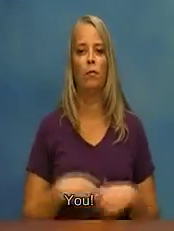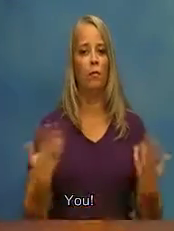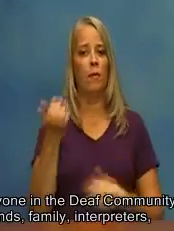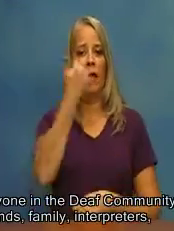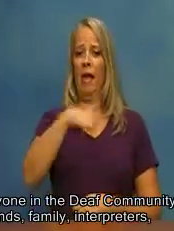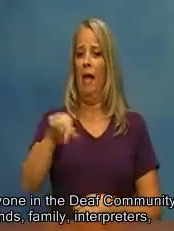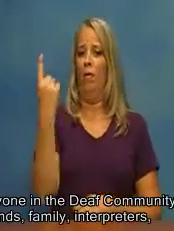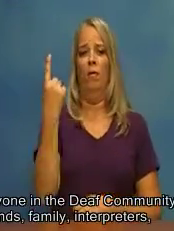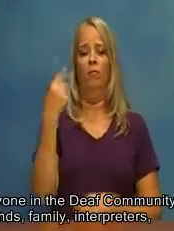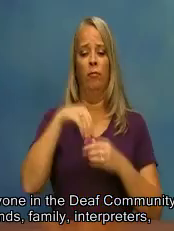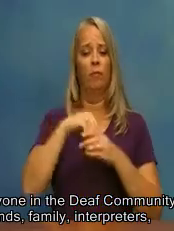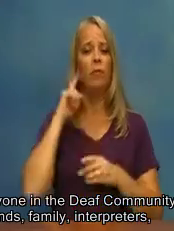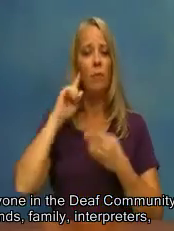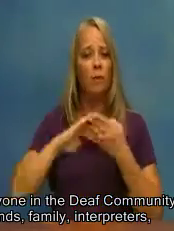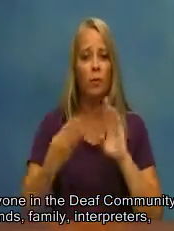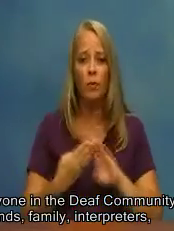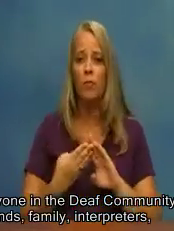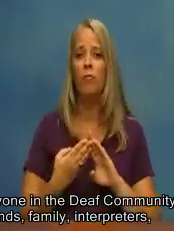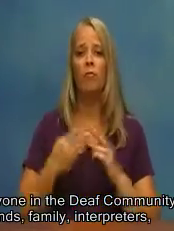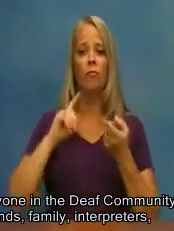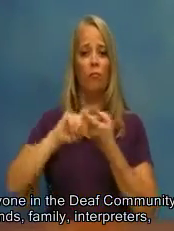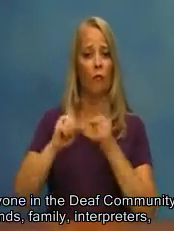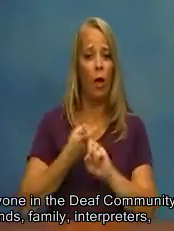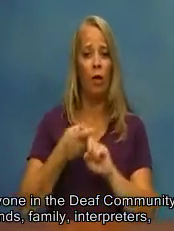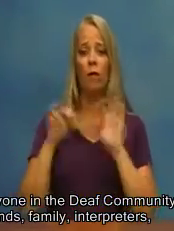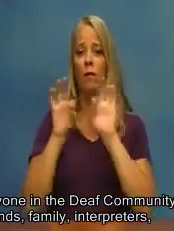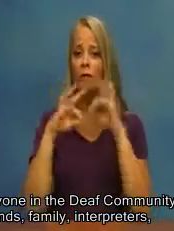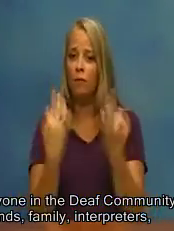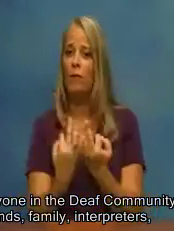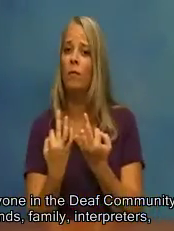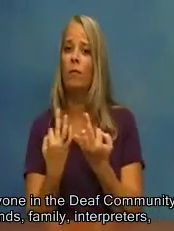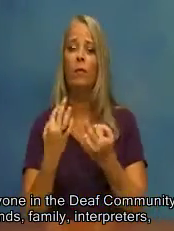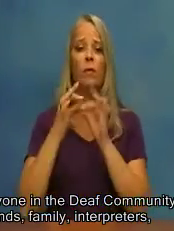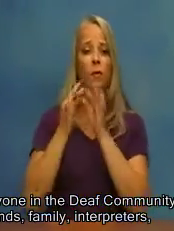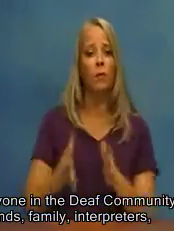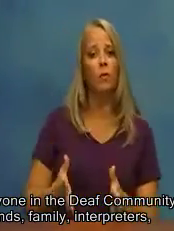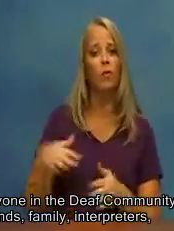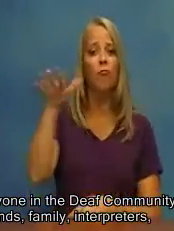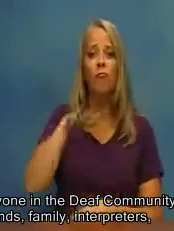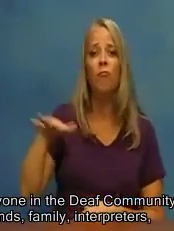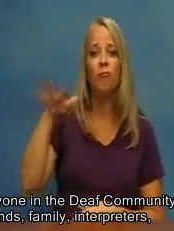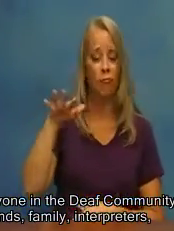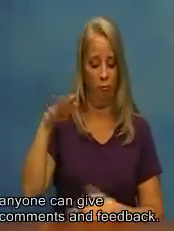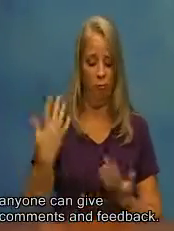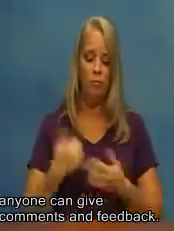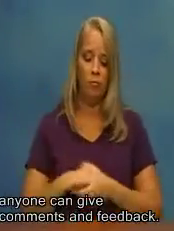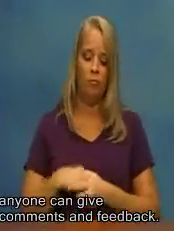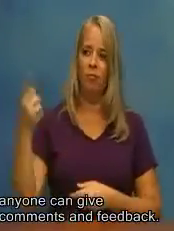You, anyone in the deaf community, friends, family, interpreters, anyone